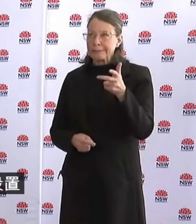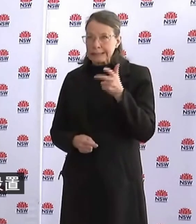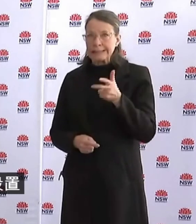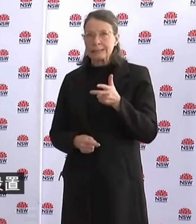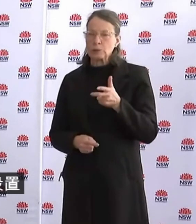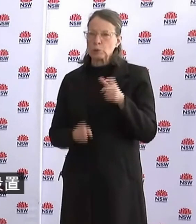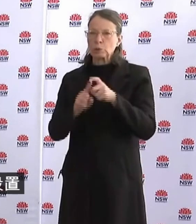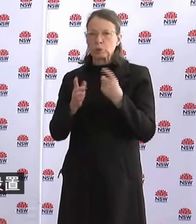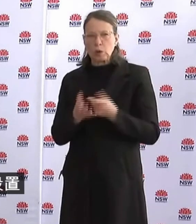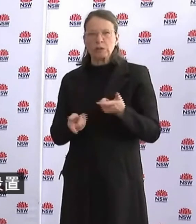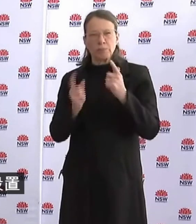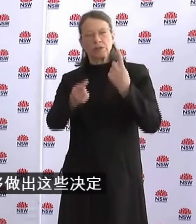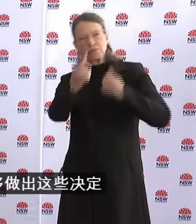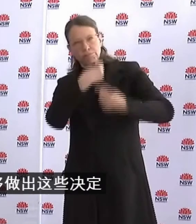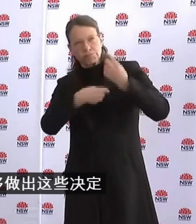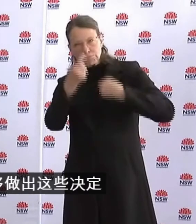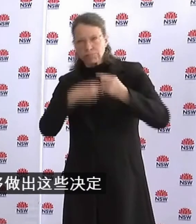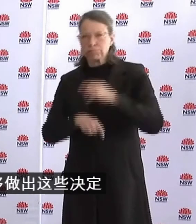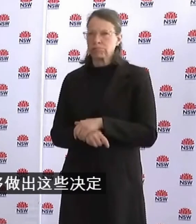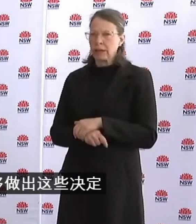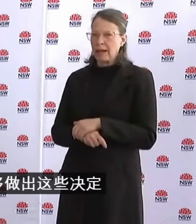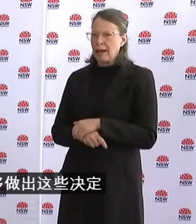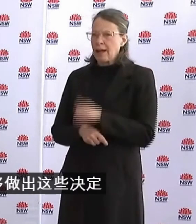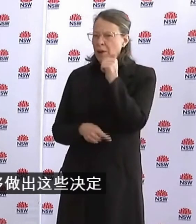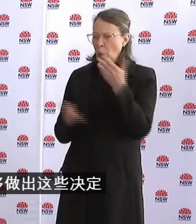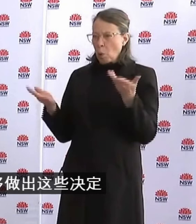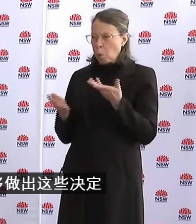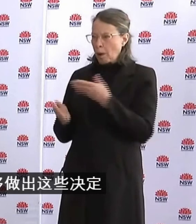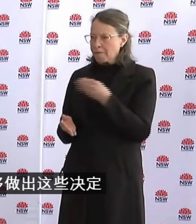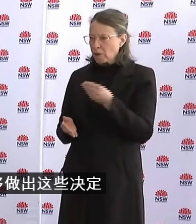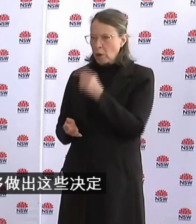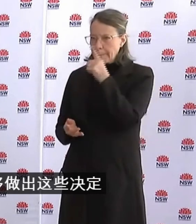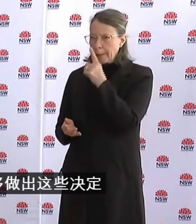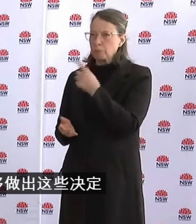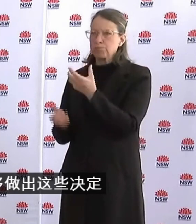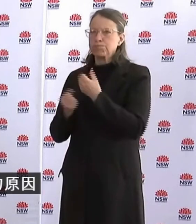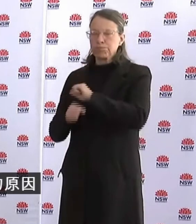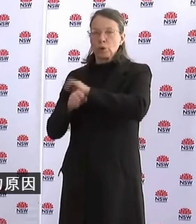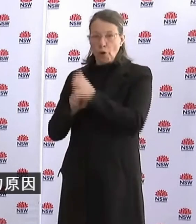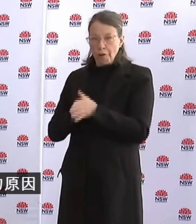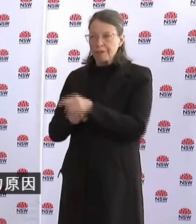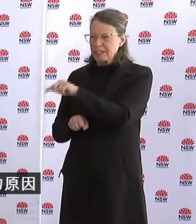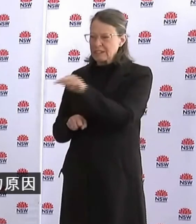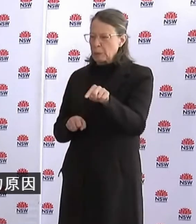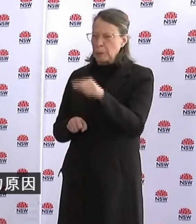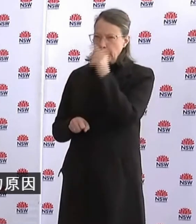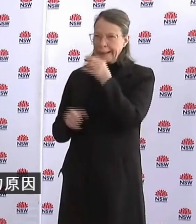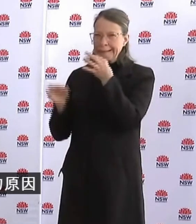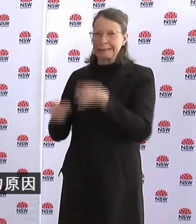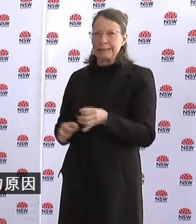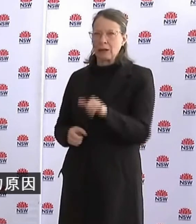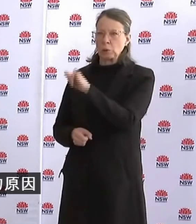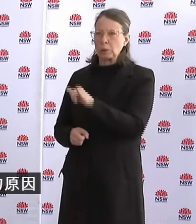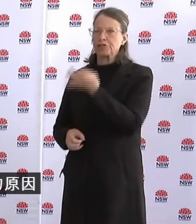also understand the settings that all these cases are infectious in to be able to make those decisions. But that's why we